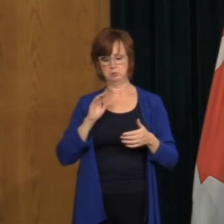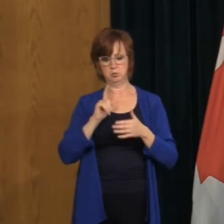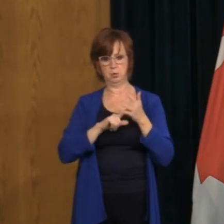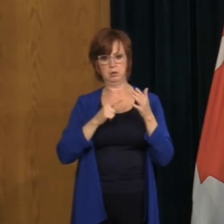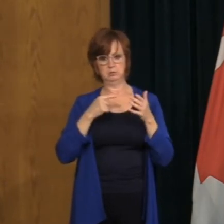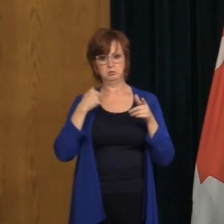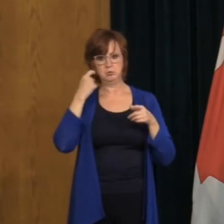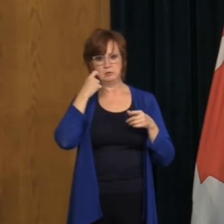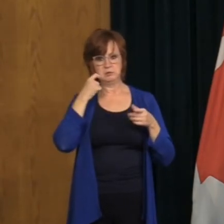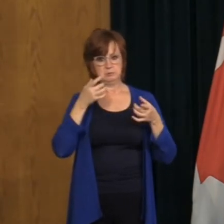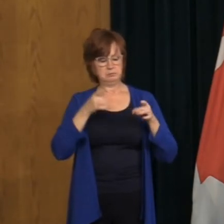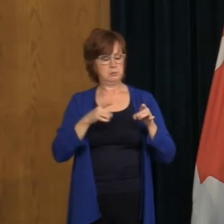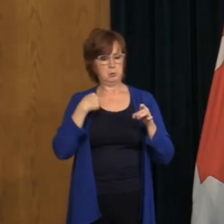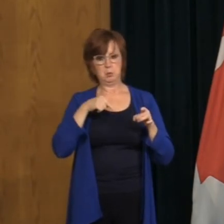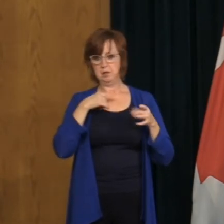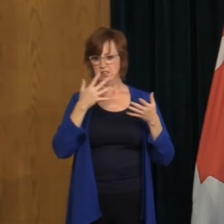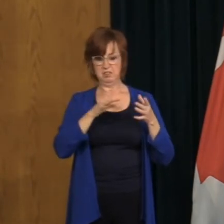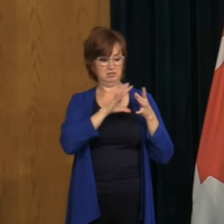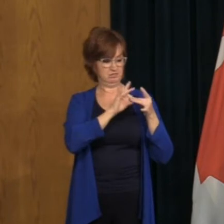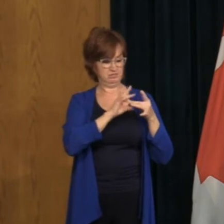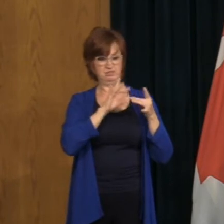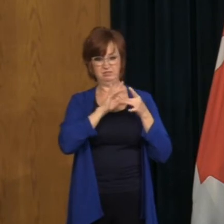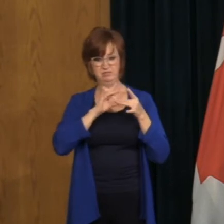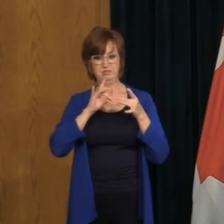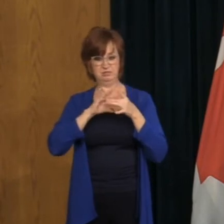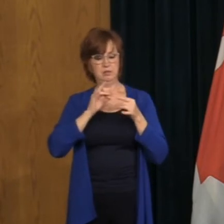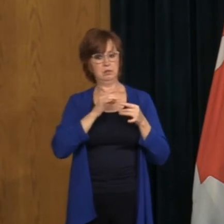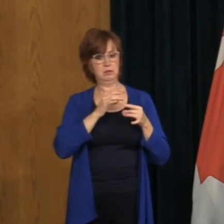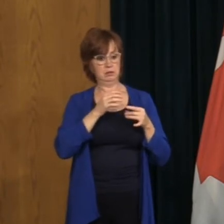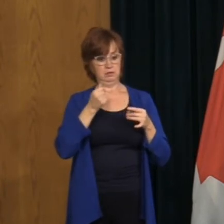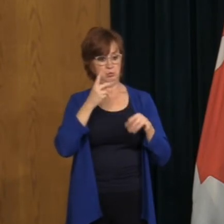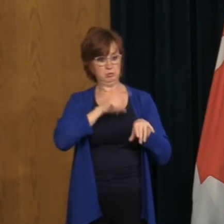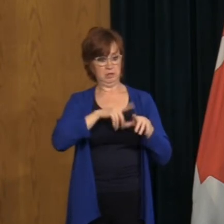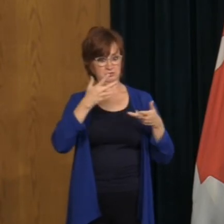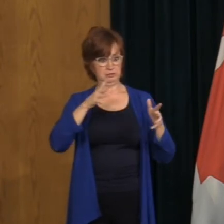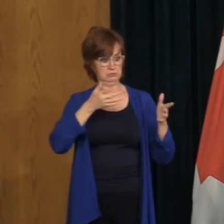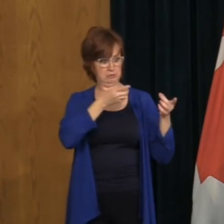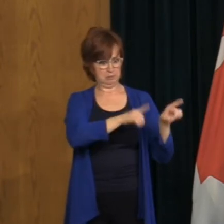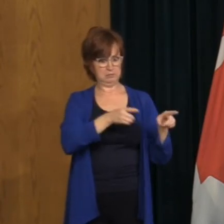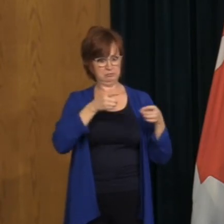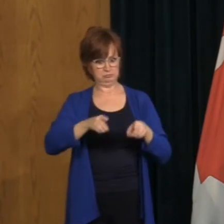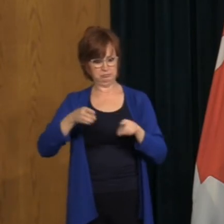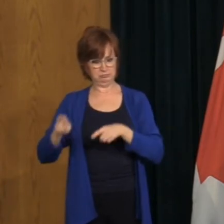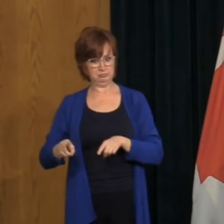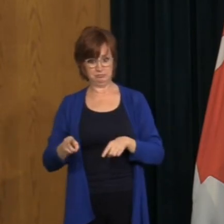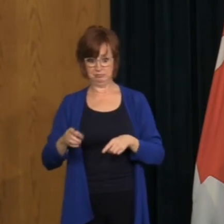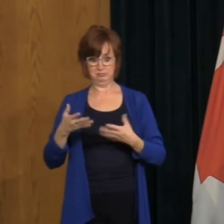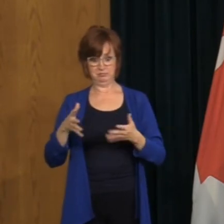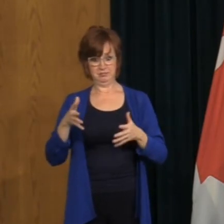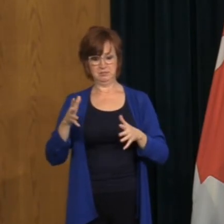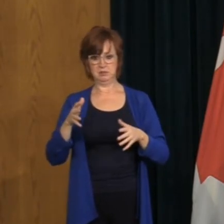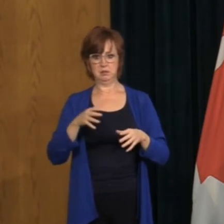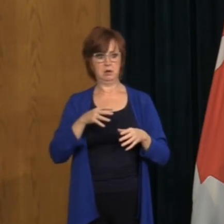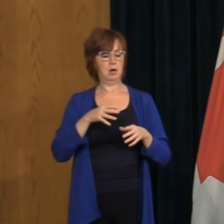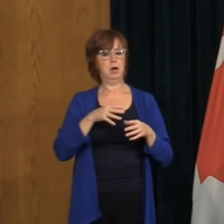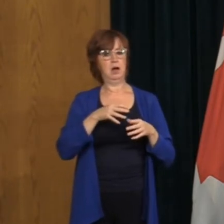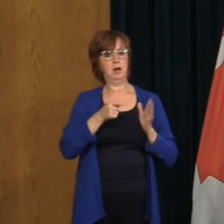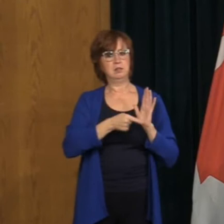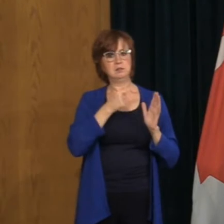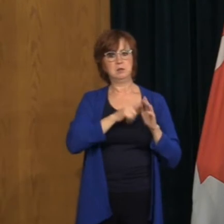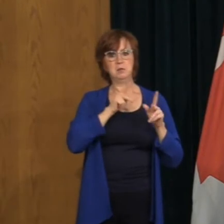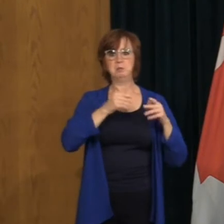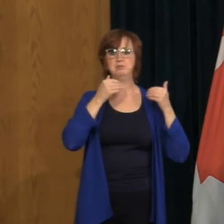managed this time and time again. As I said, this is not the first time that we have engaged with an individual that either unknowingly or